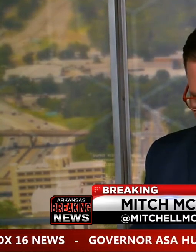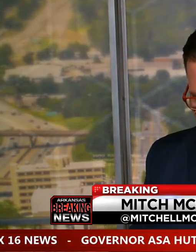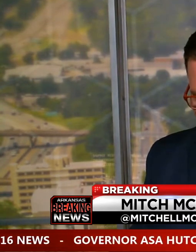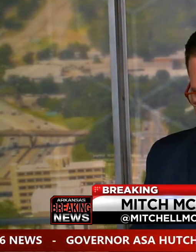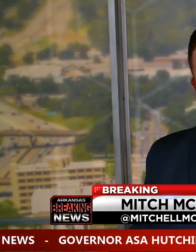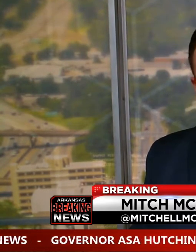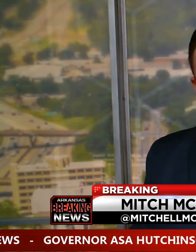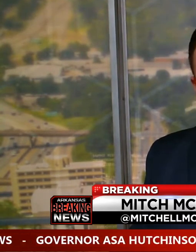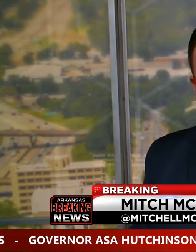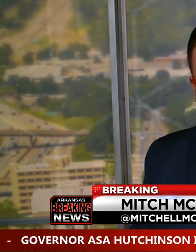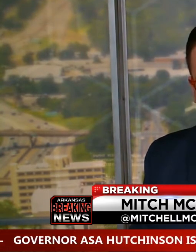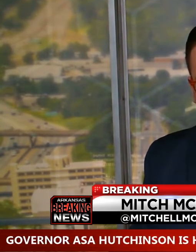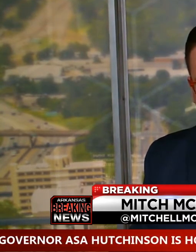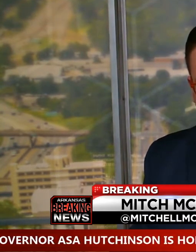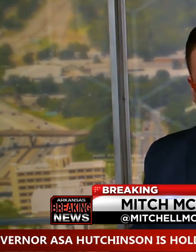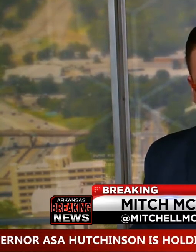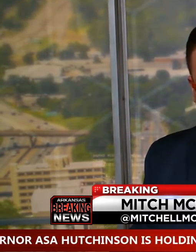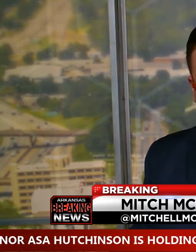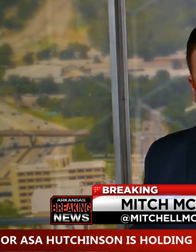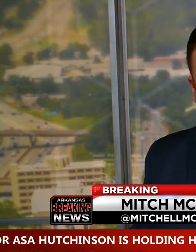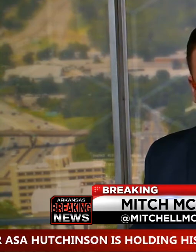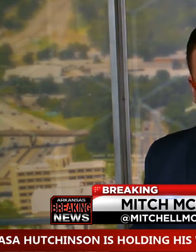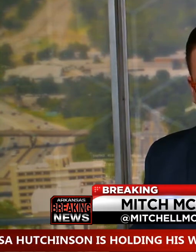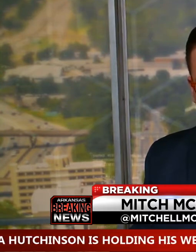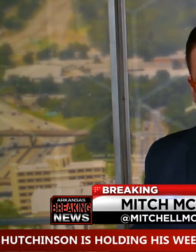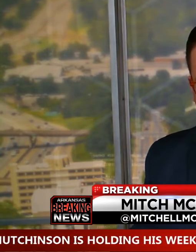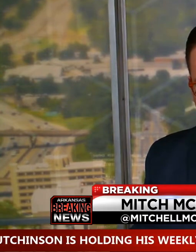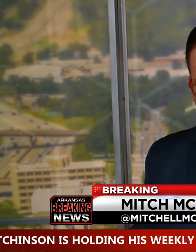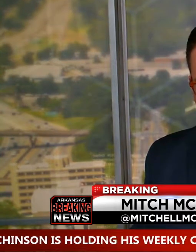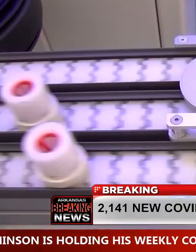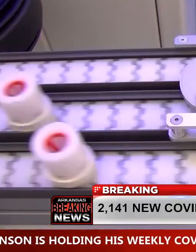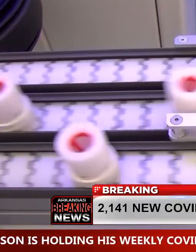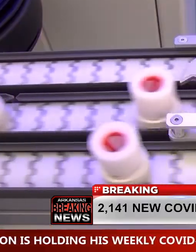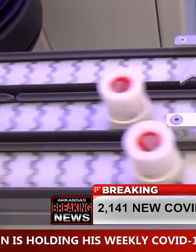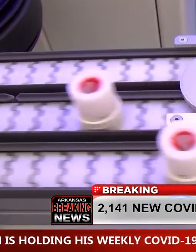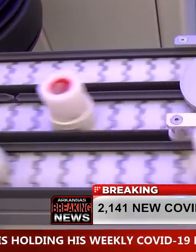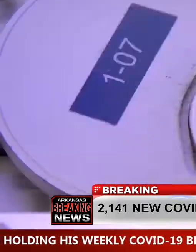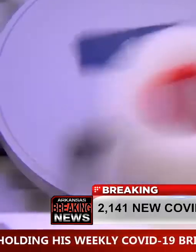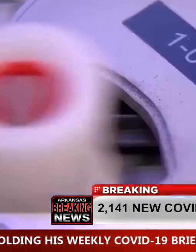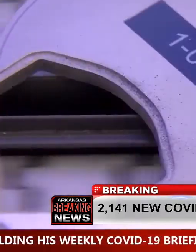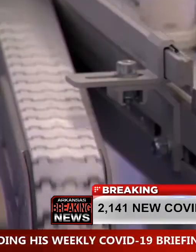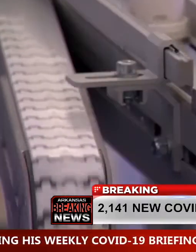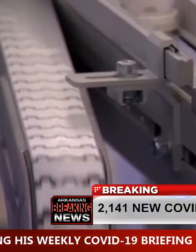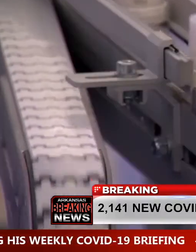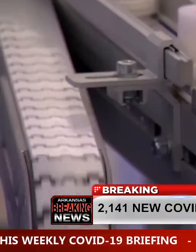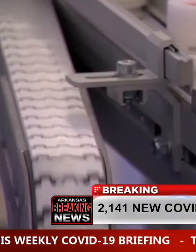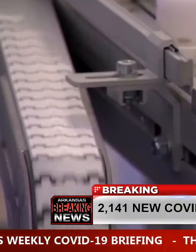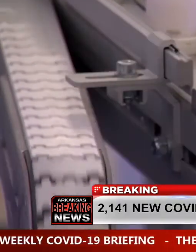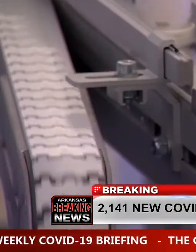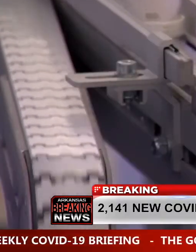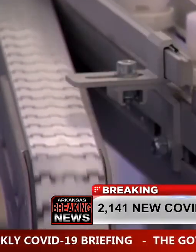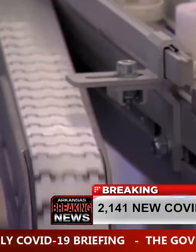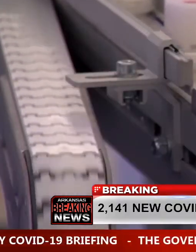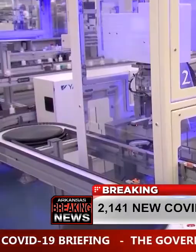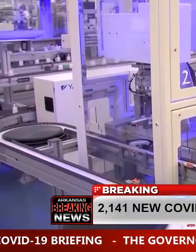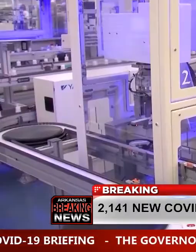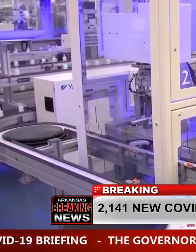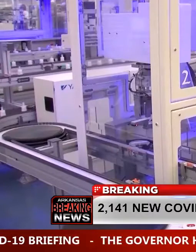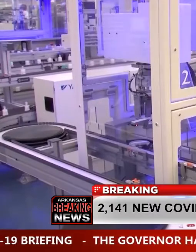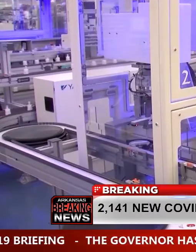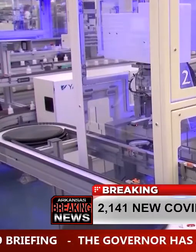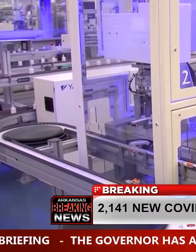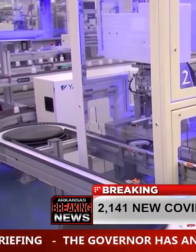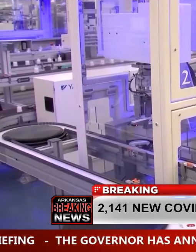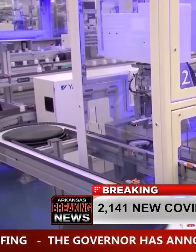hospitalizations, and there are 10 more Arkansans on a ventilator at this very hour. The governor was joined by